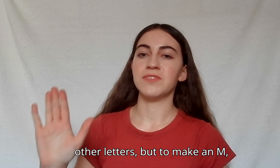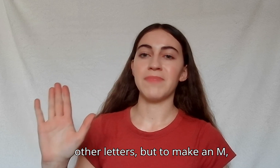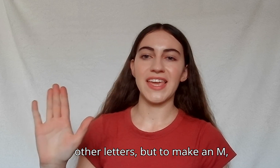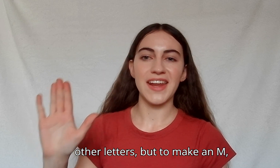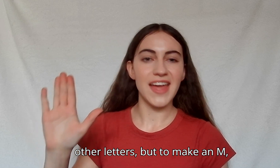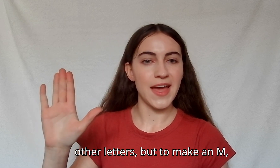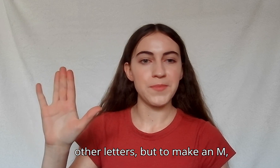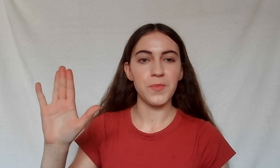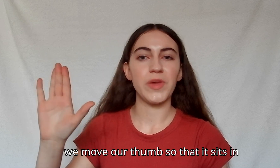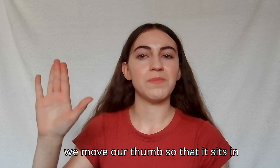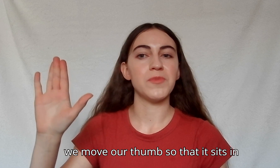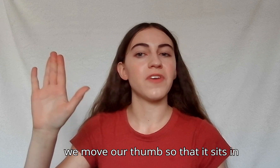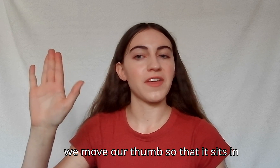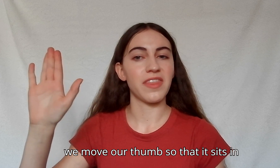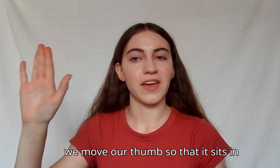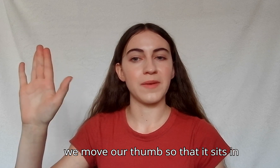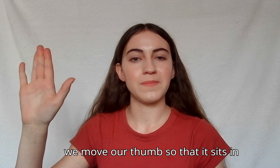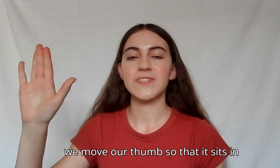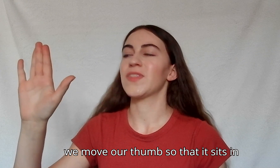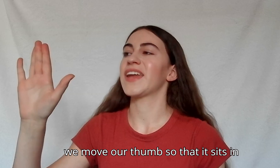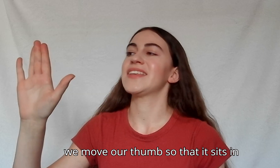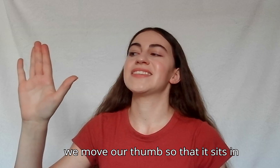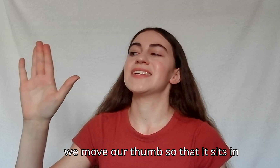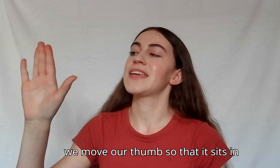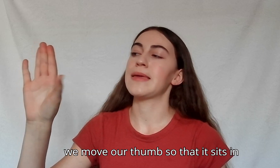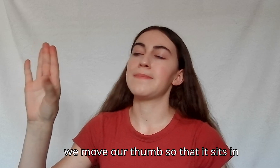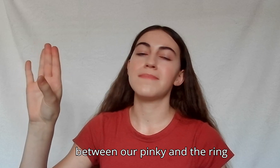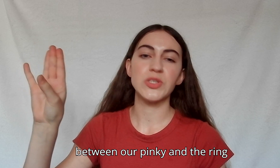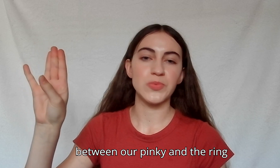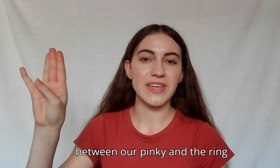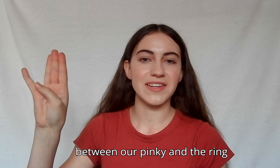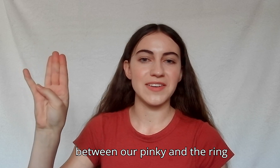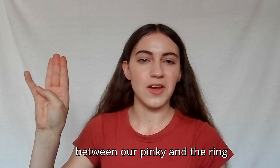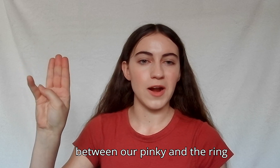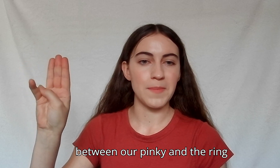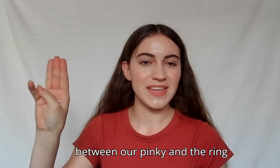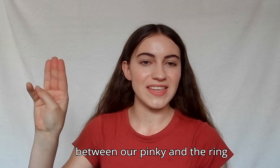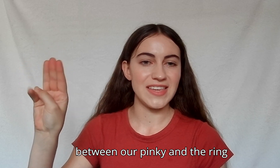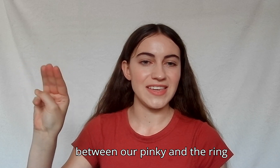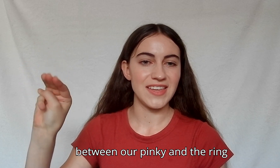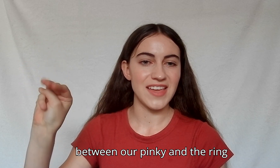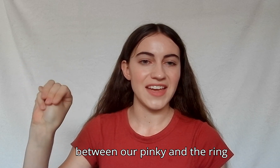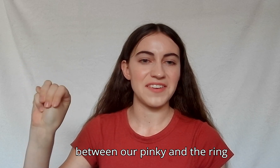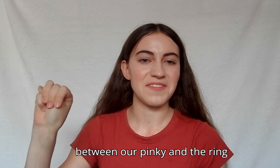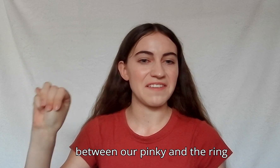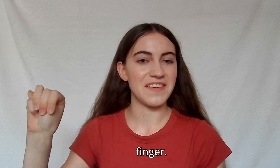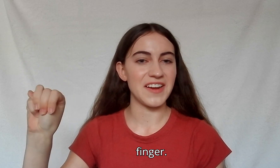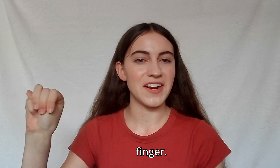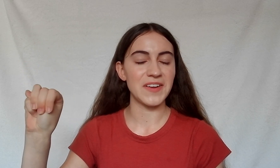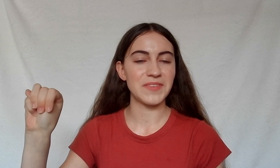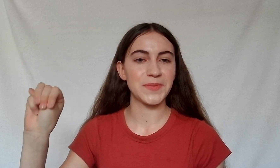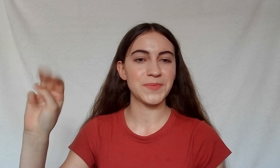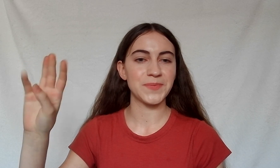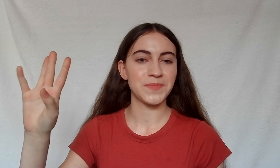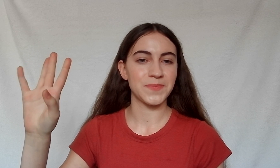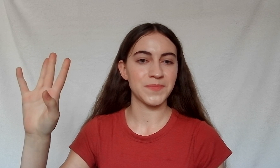make an M, we move our thumb so that it sits in between our pinky and ring finger.